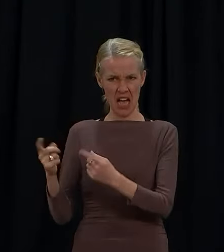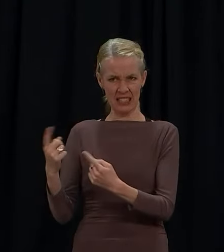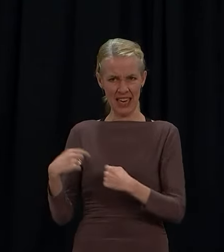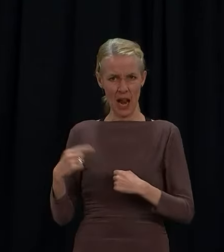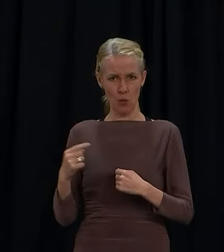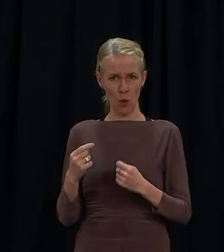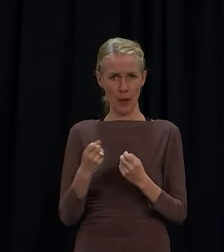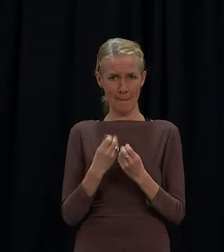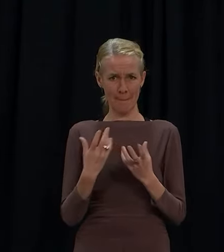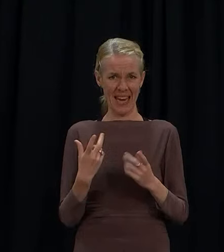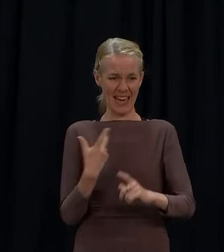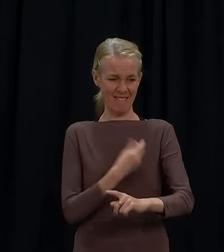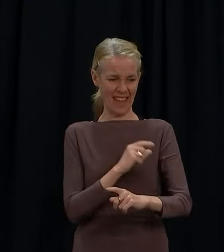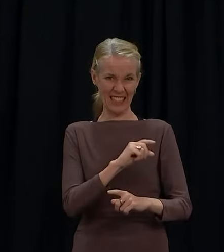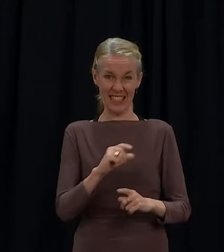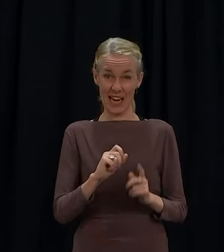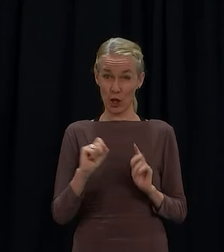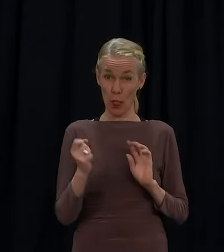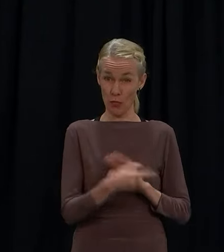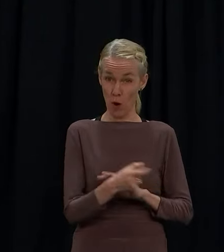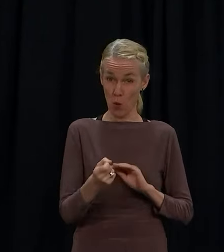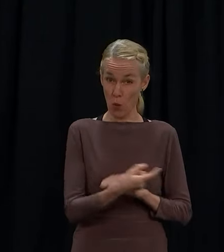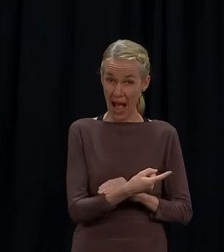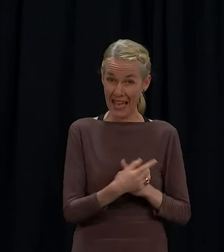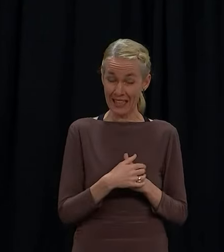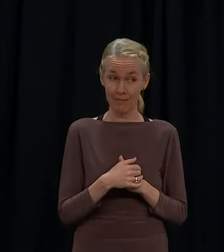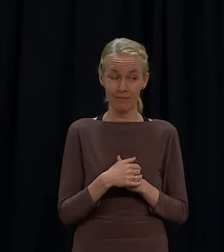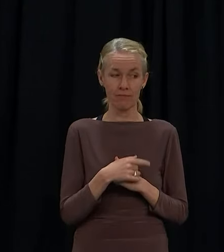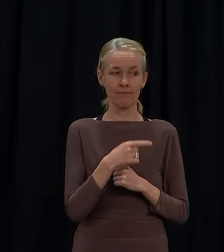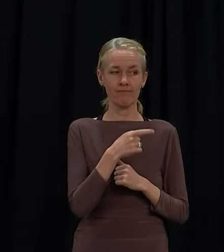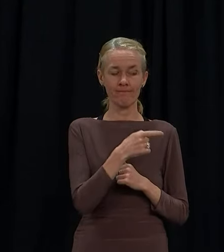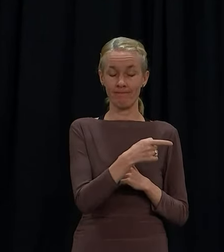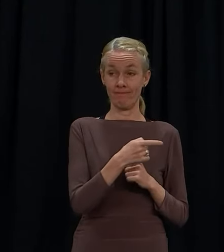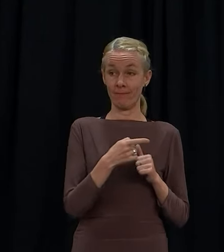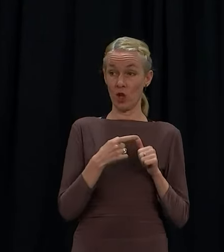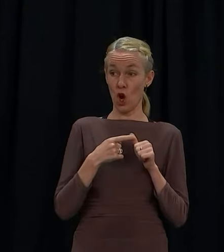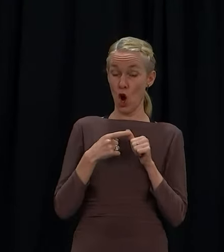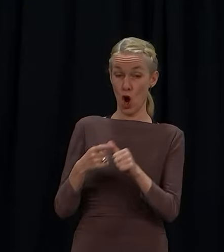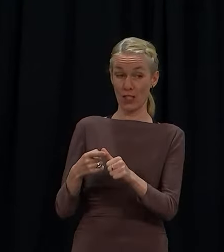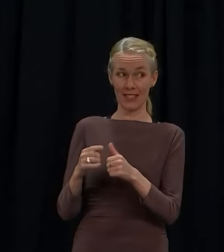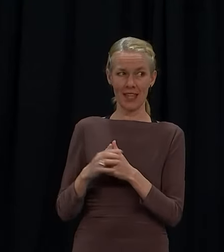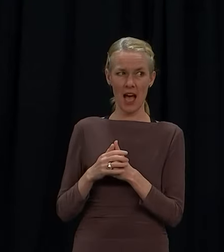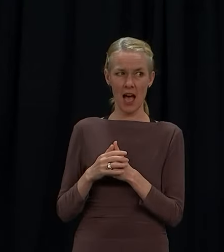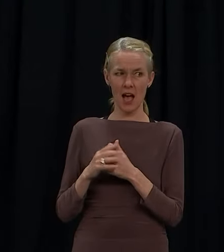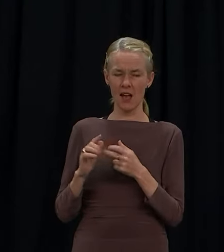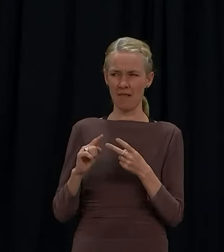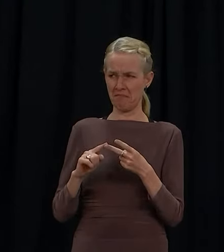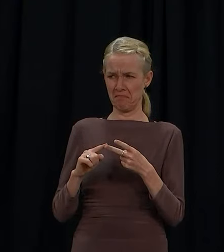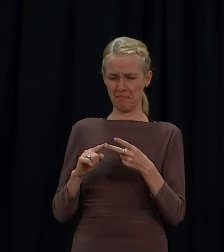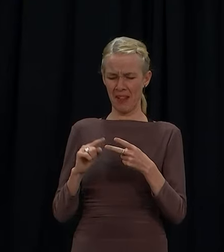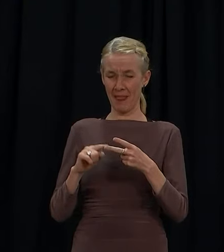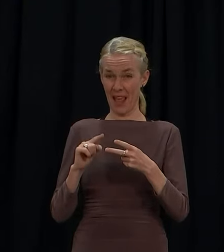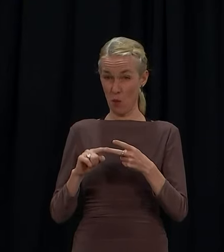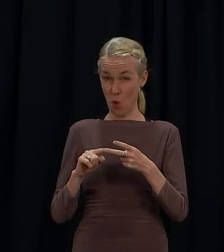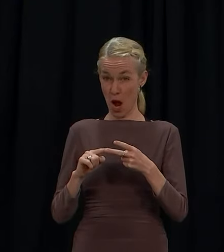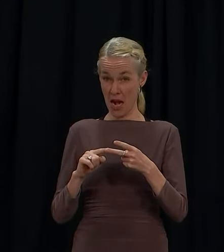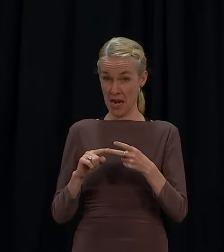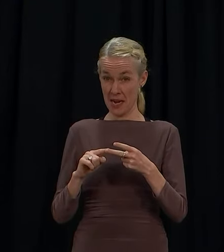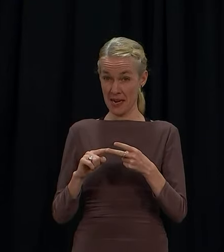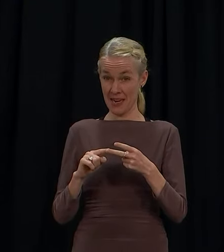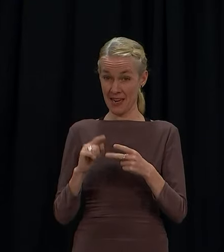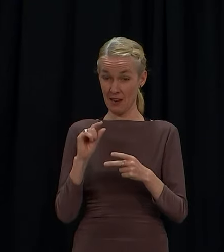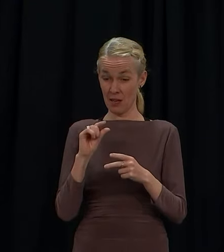Just to answer your last question first, I don't have the specific percentage, but it's a very small percentage